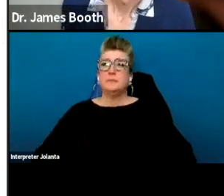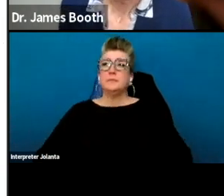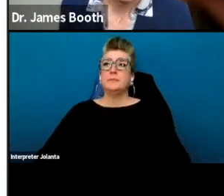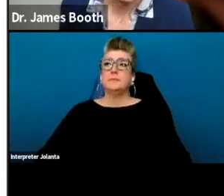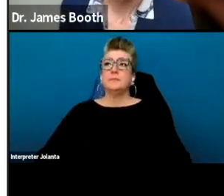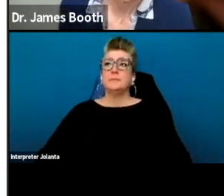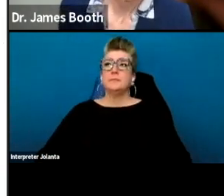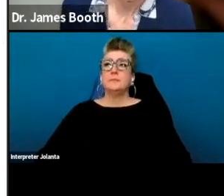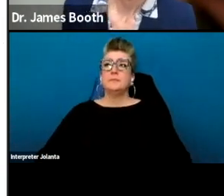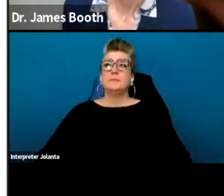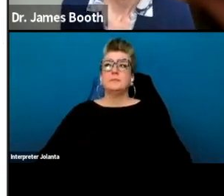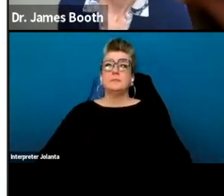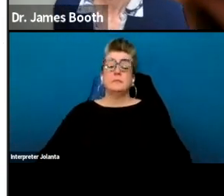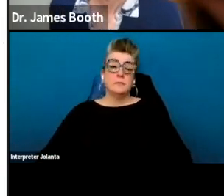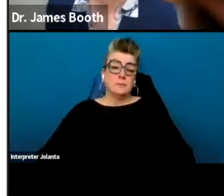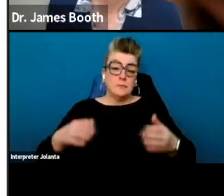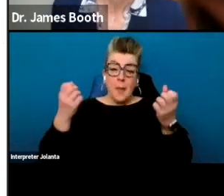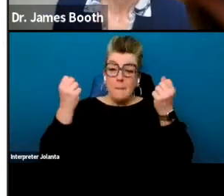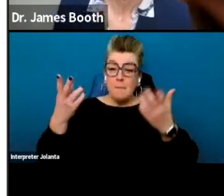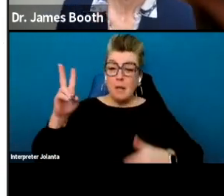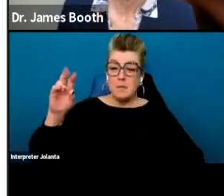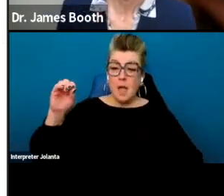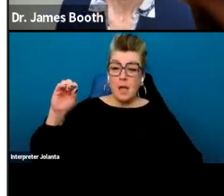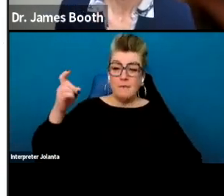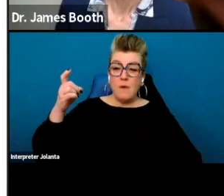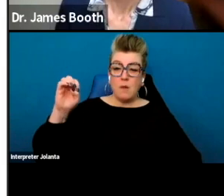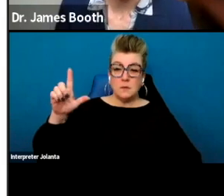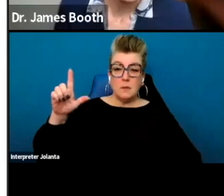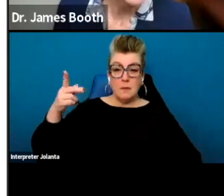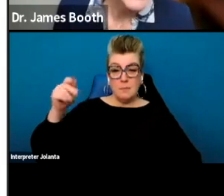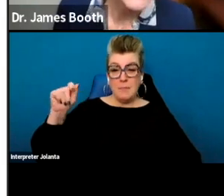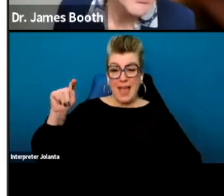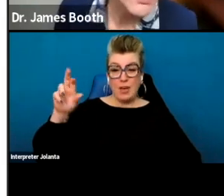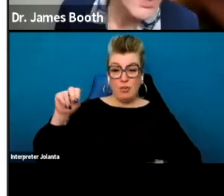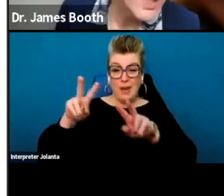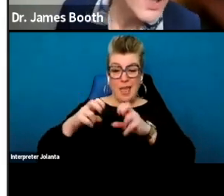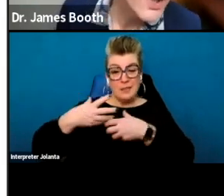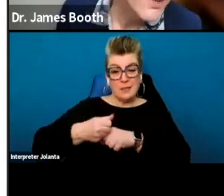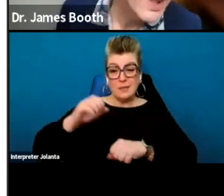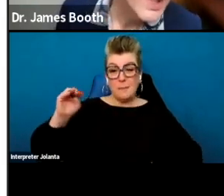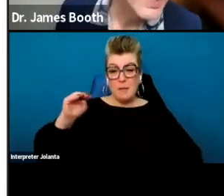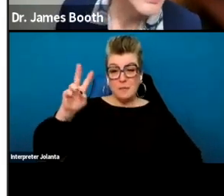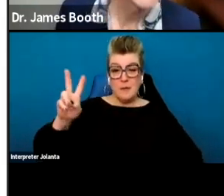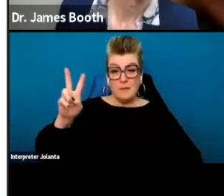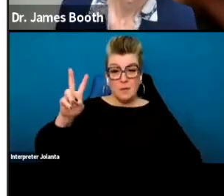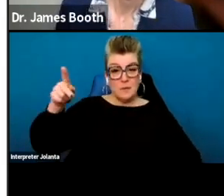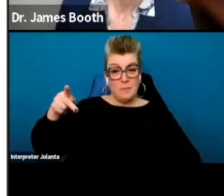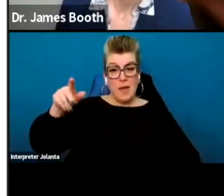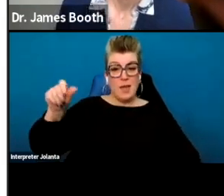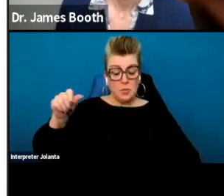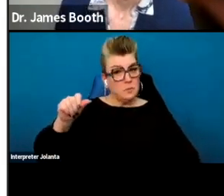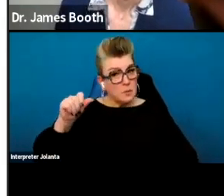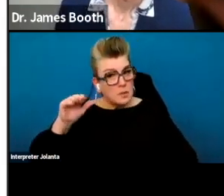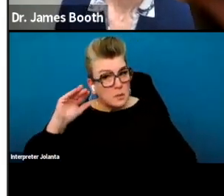So in summary, the multivoxel pattern analysis suggests that there is some semantic specialization in the middle